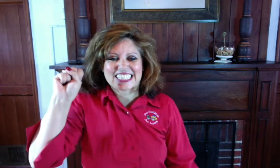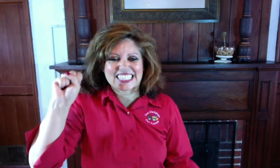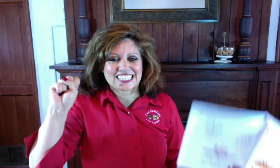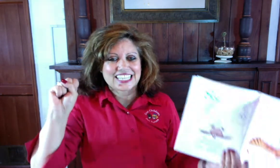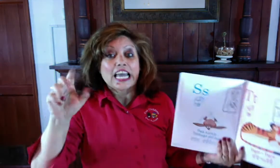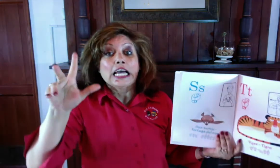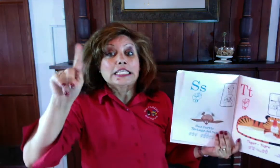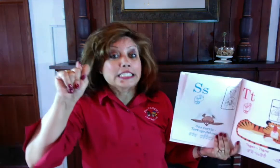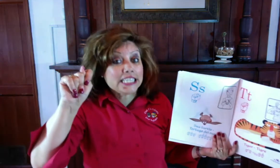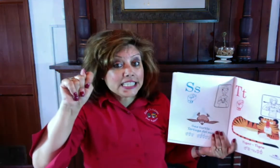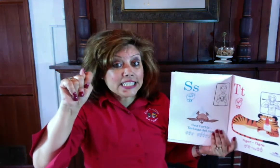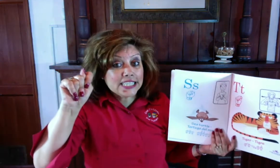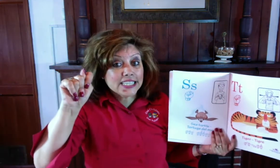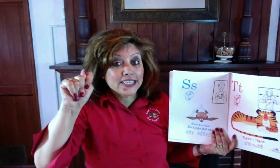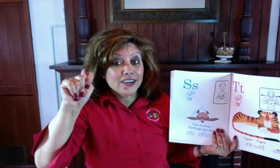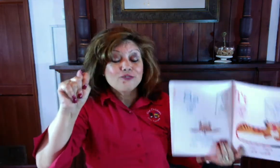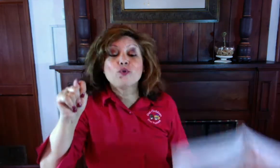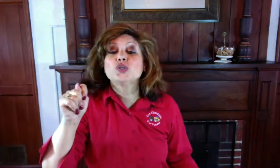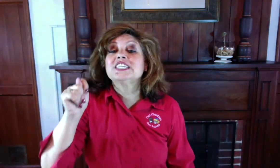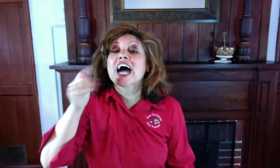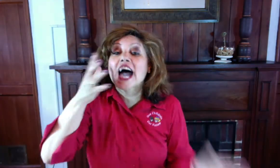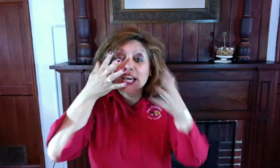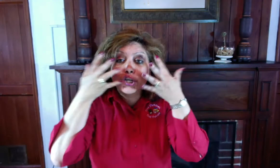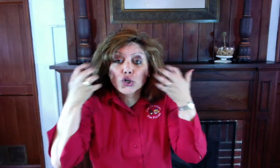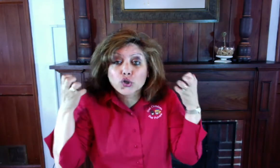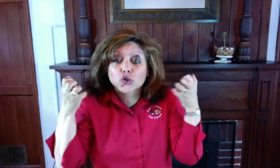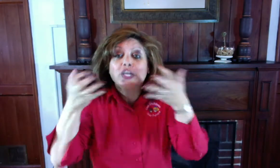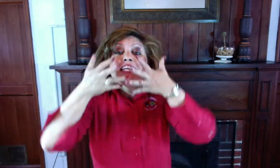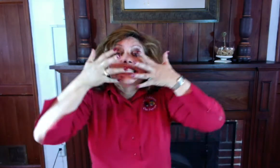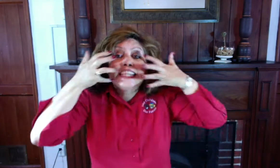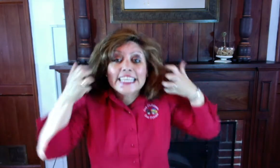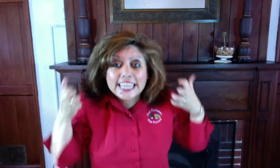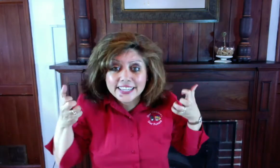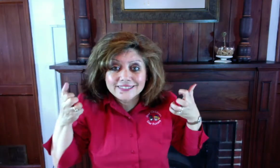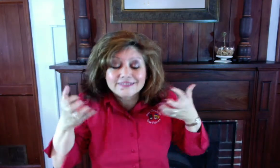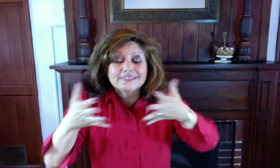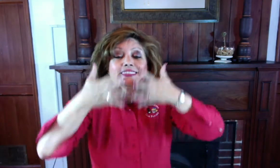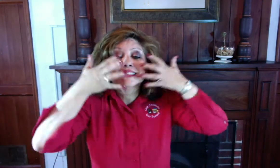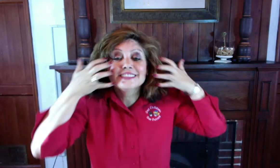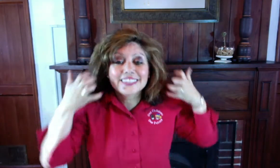S. T for tiger, tigre, tigre.